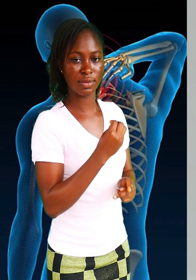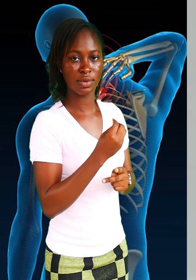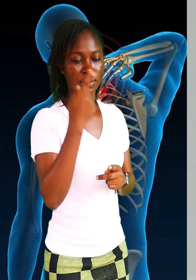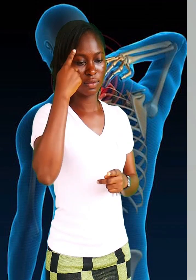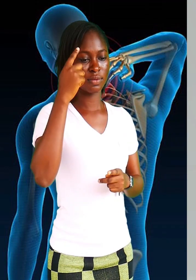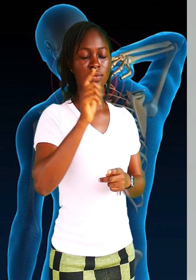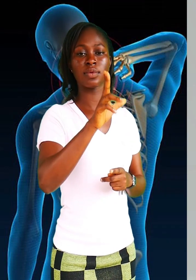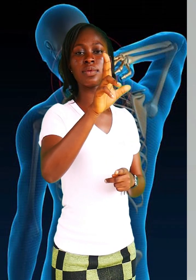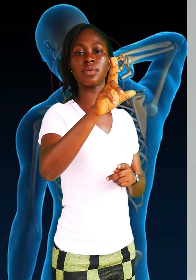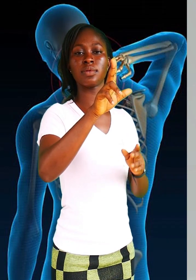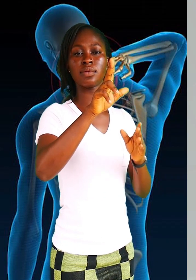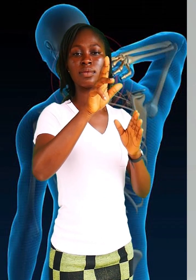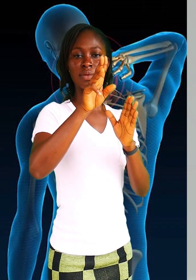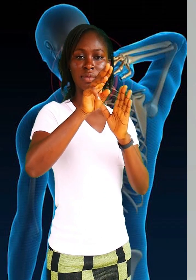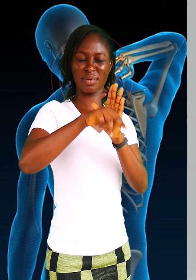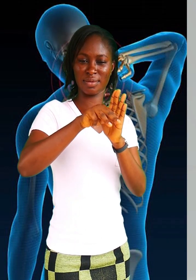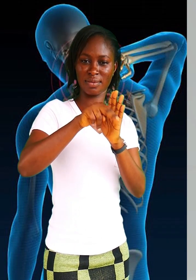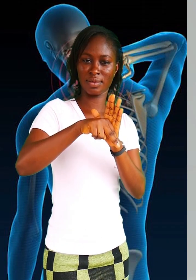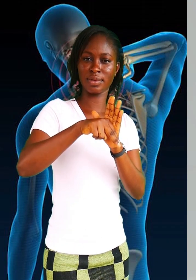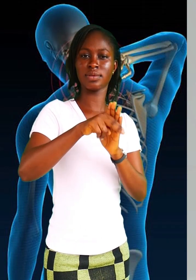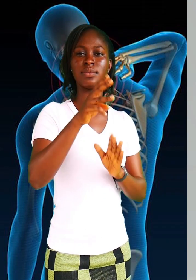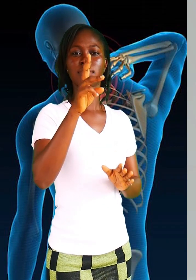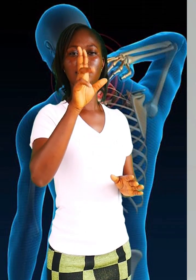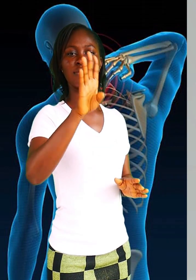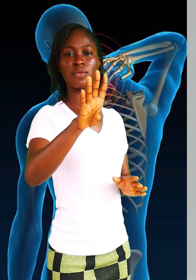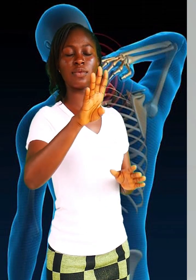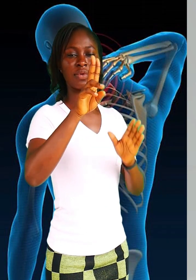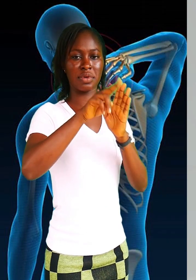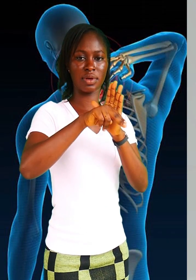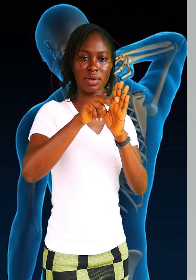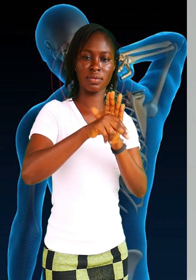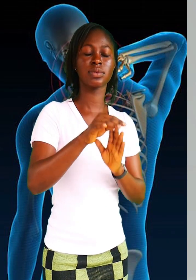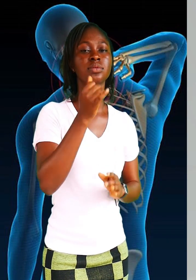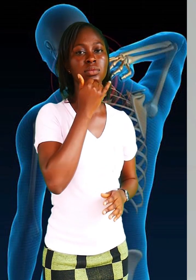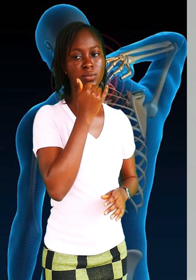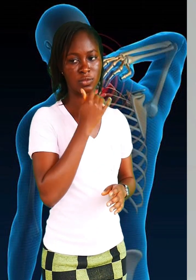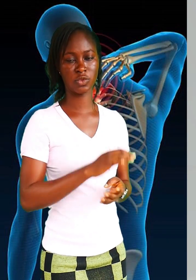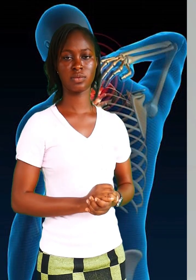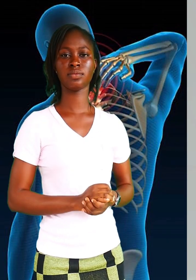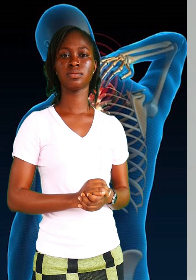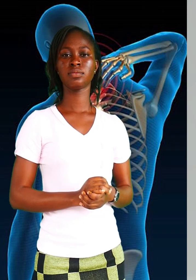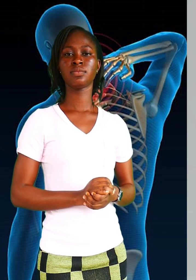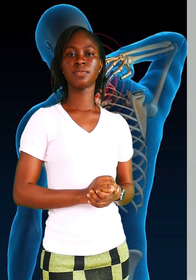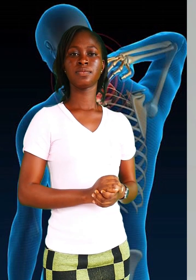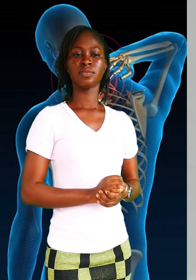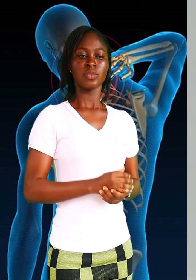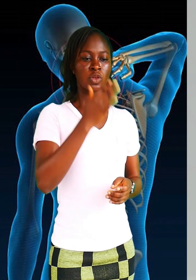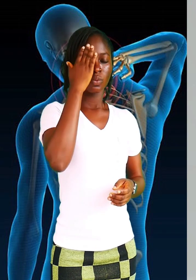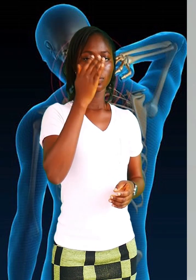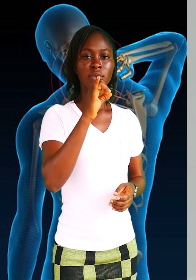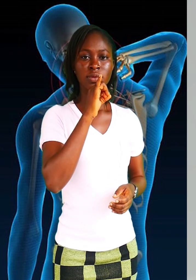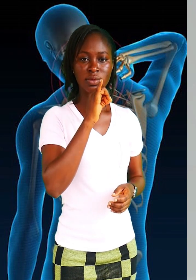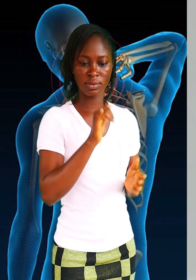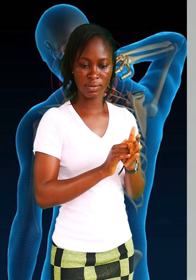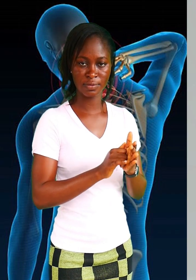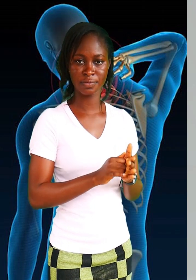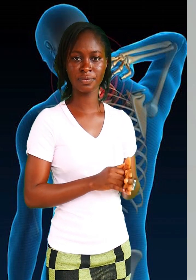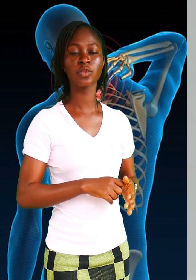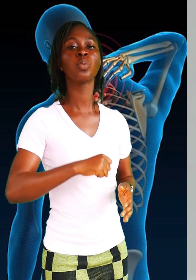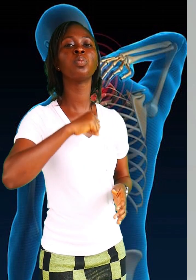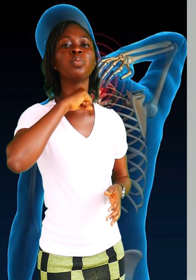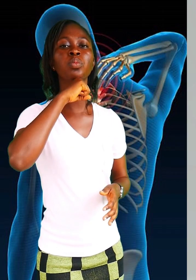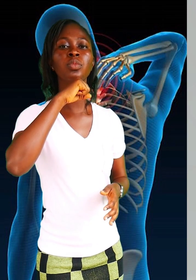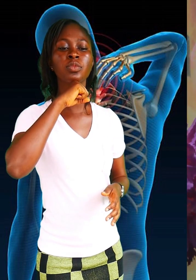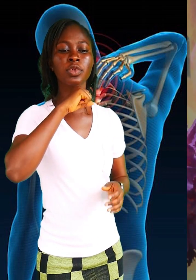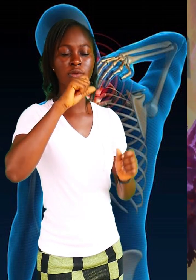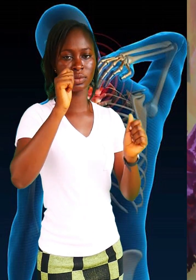na sen nan die ntia mutu ho enye no no ene se be makasere no achia be ma okrochi nkasere